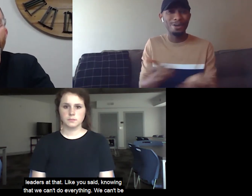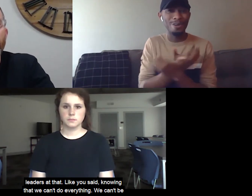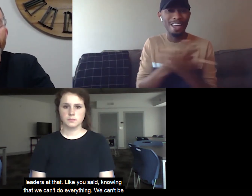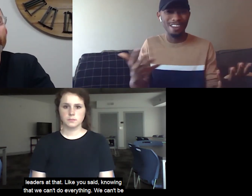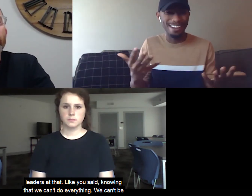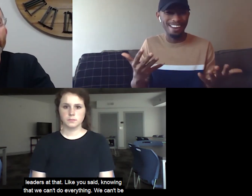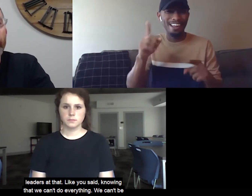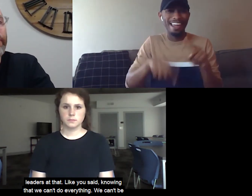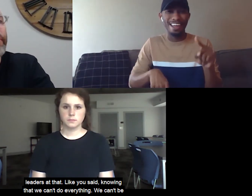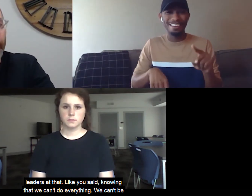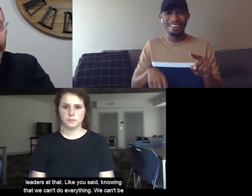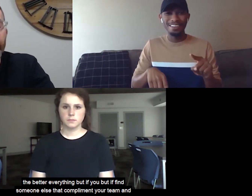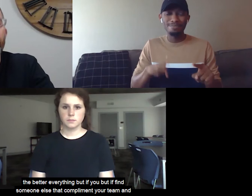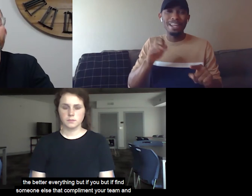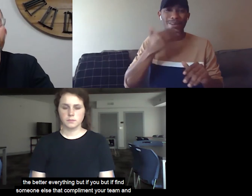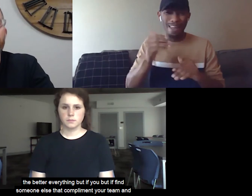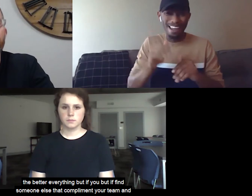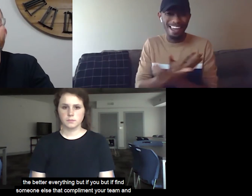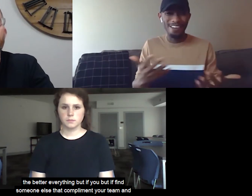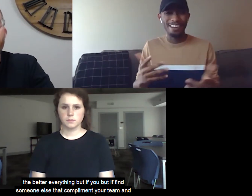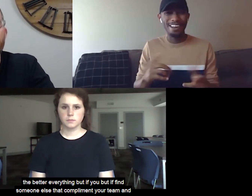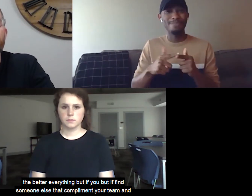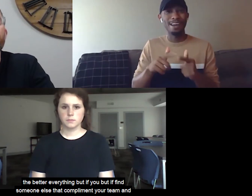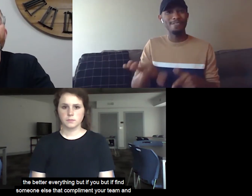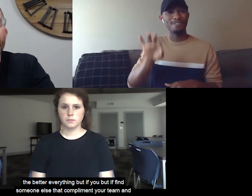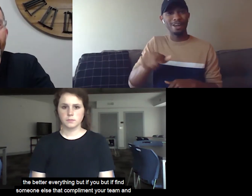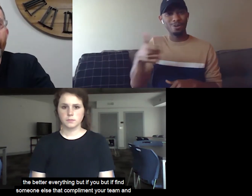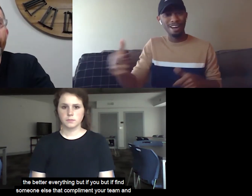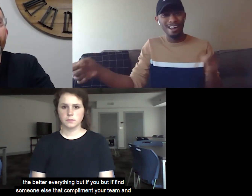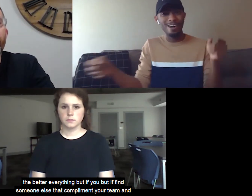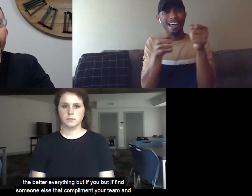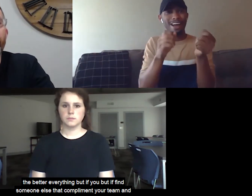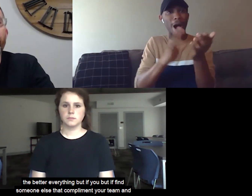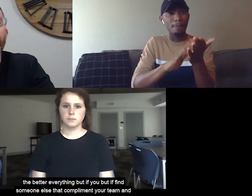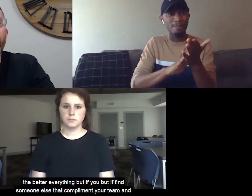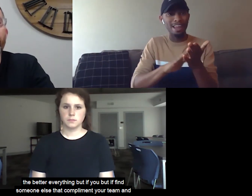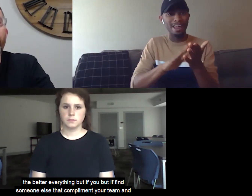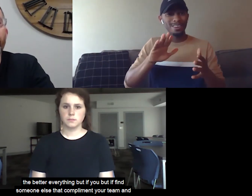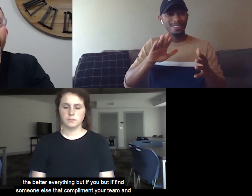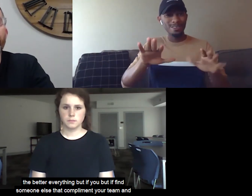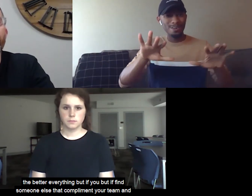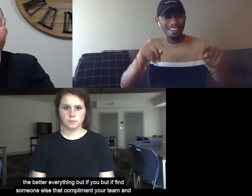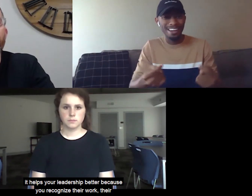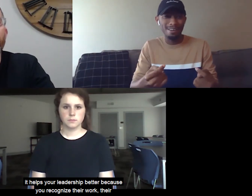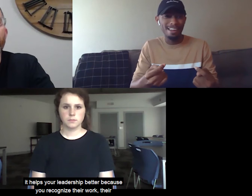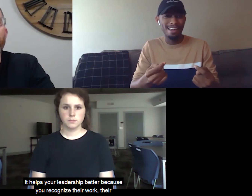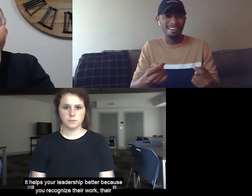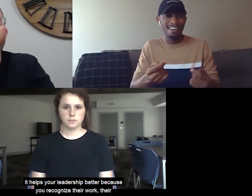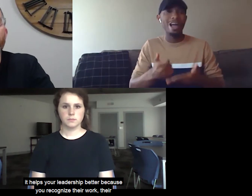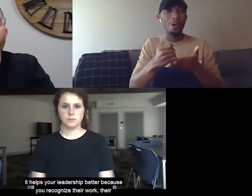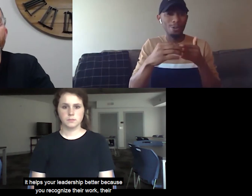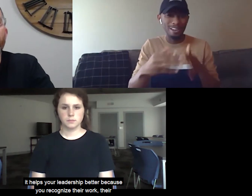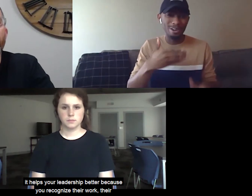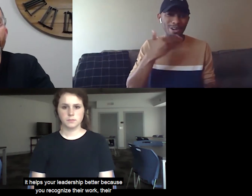can't do everything, we can't be the best at everything. But if you find someone else that complement your team,